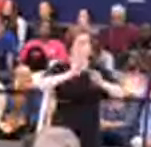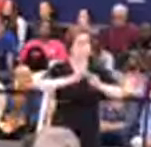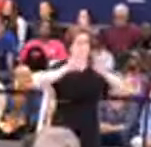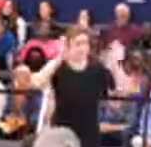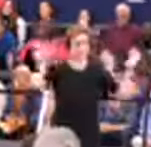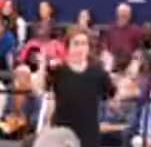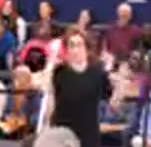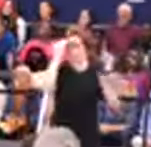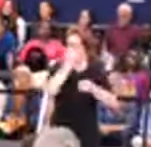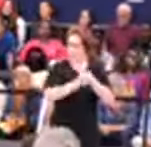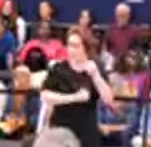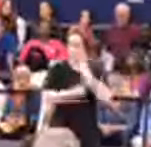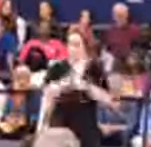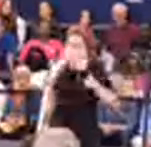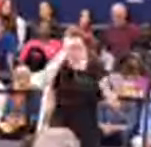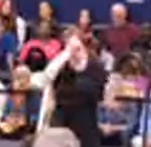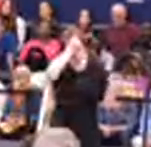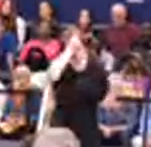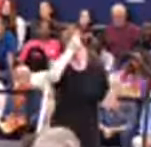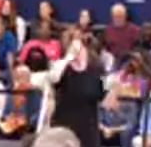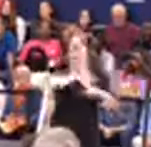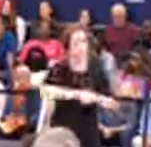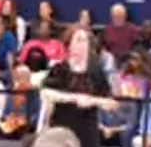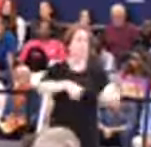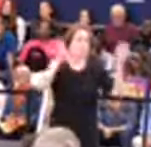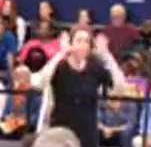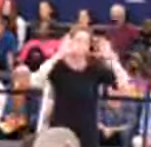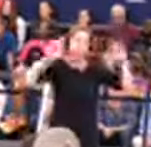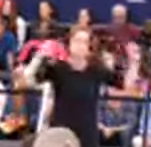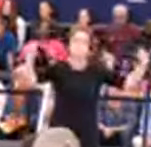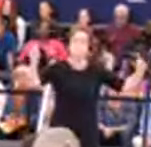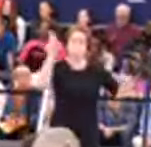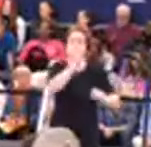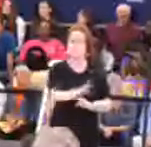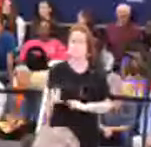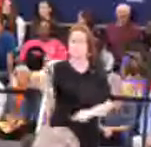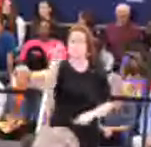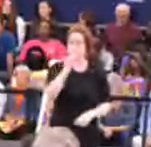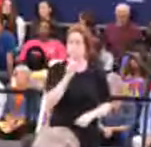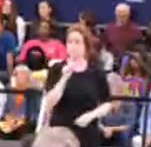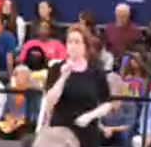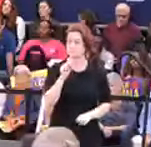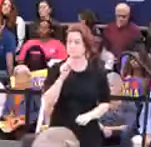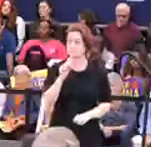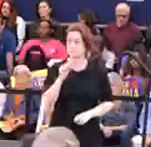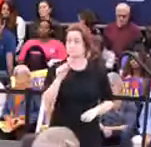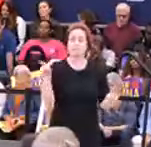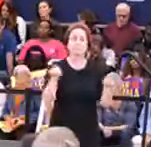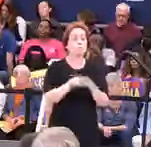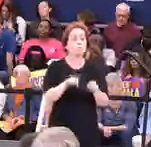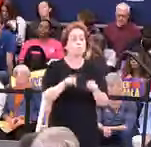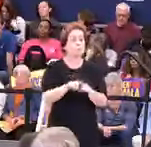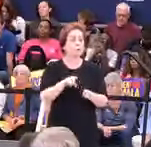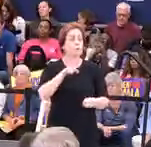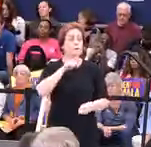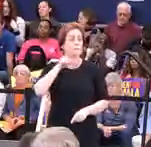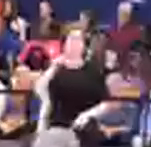I know everybody here is. The President of the United States is also the Commander-in-Chief.